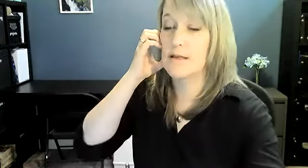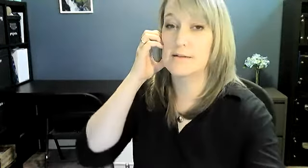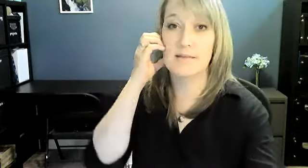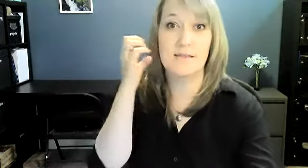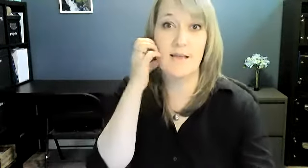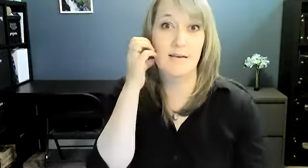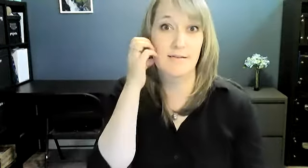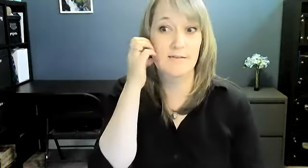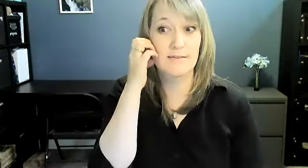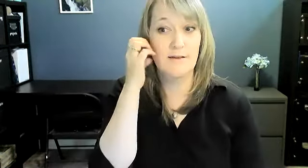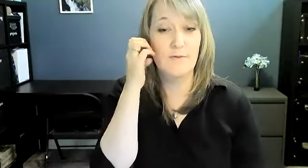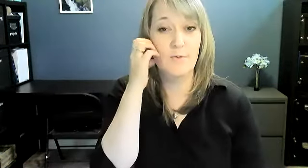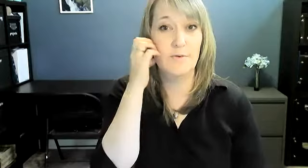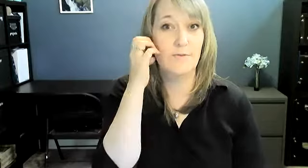That's the sign, cell phone.